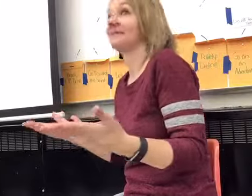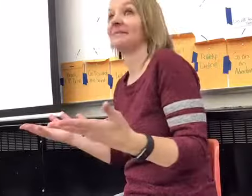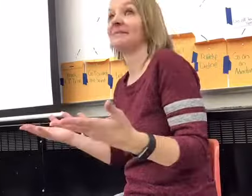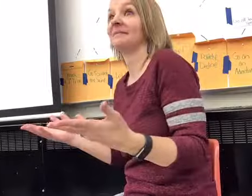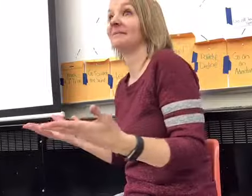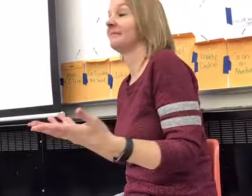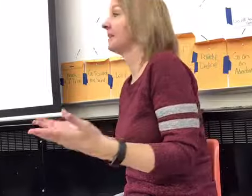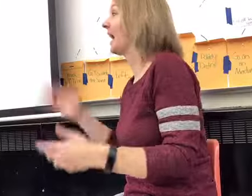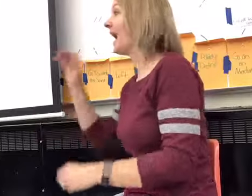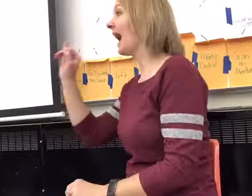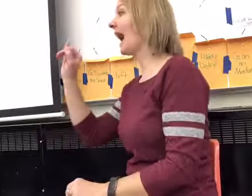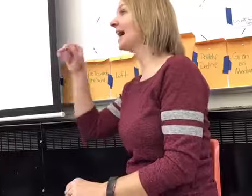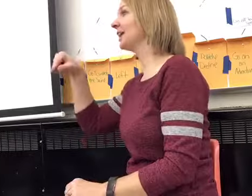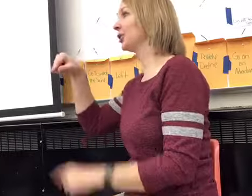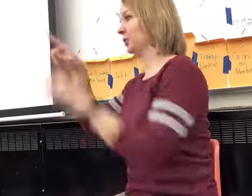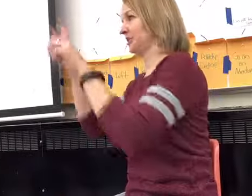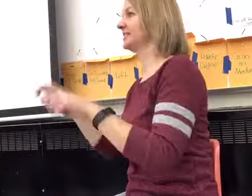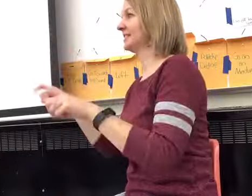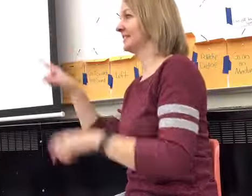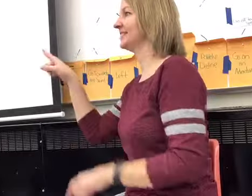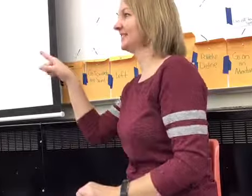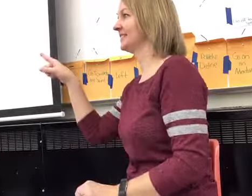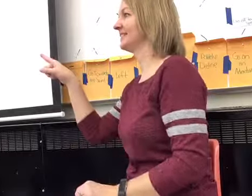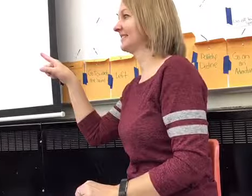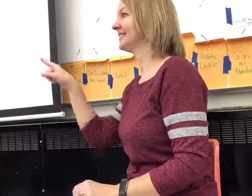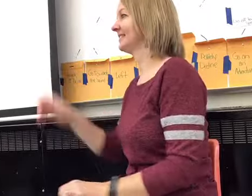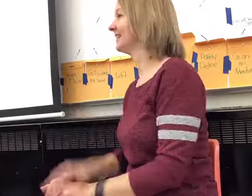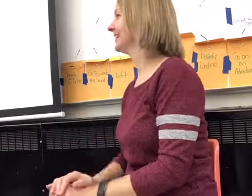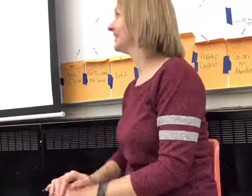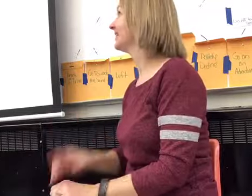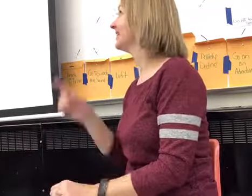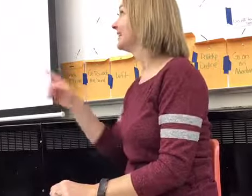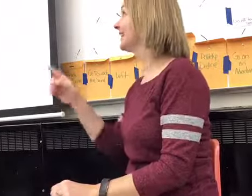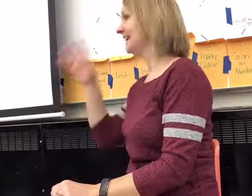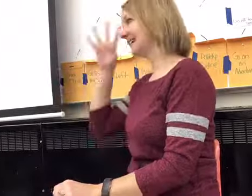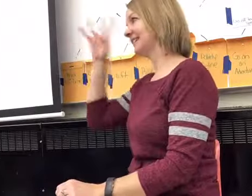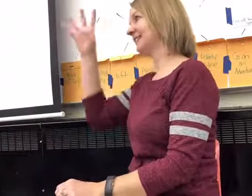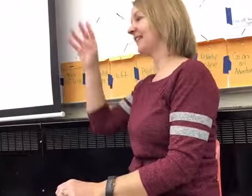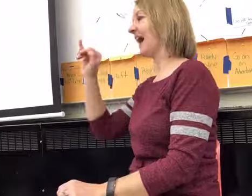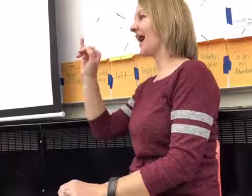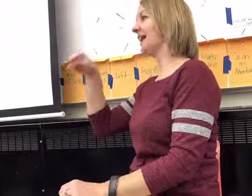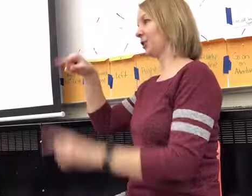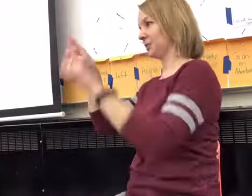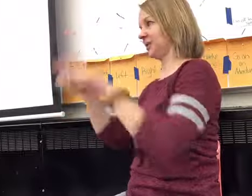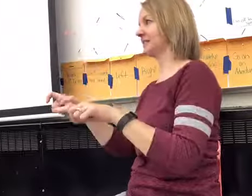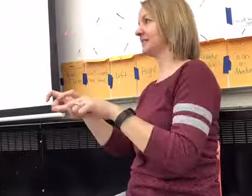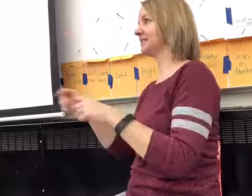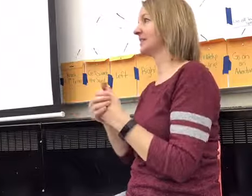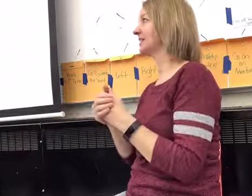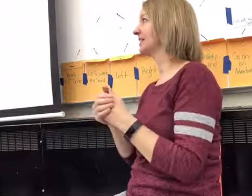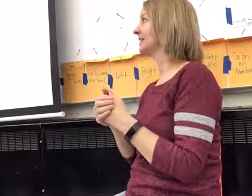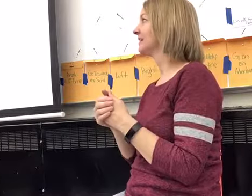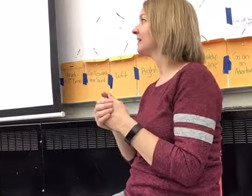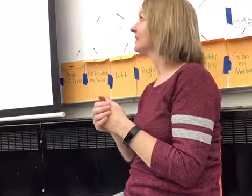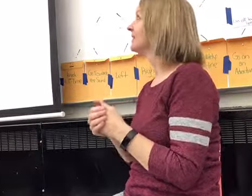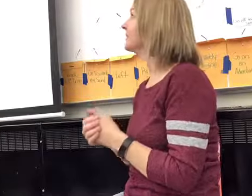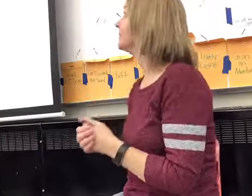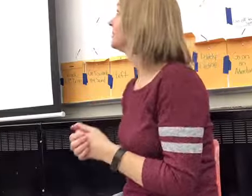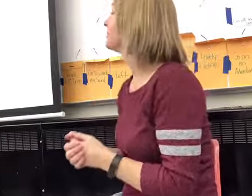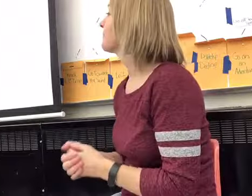It's called the IQ test. That's right. So, he is the creator of the IQ test. Now, the IQ test, as in the